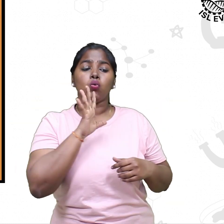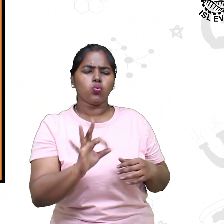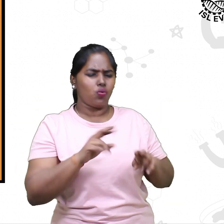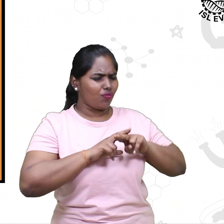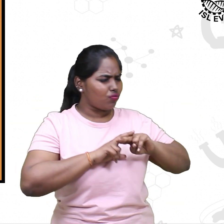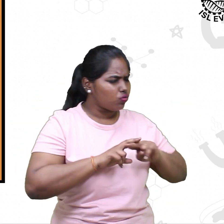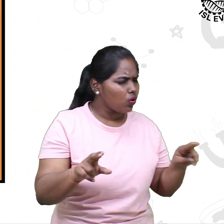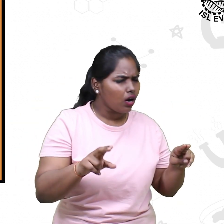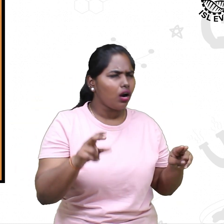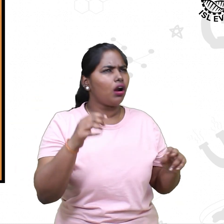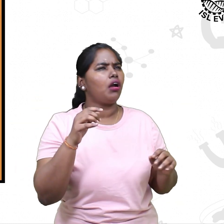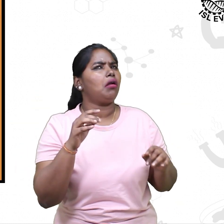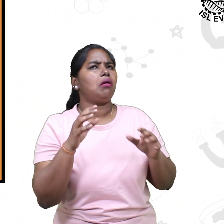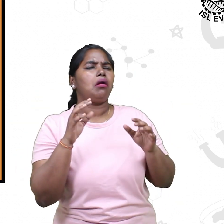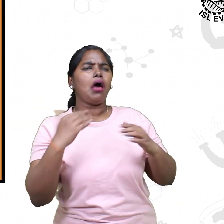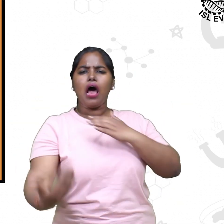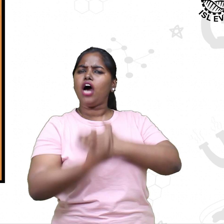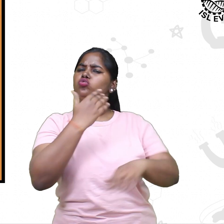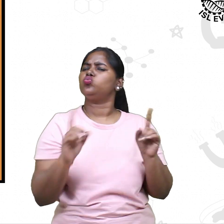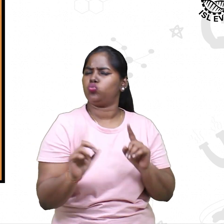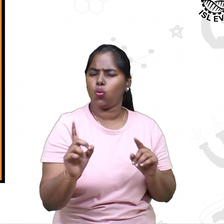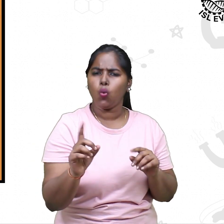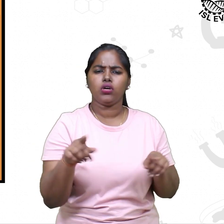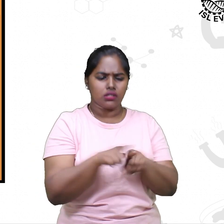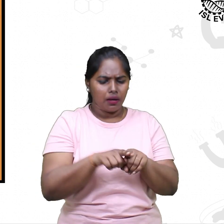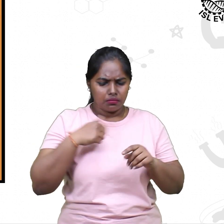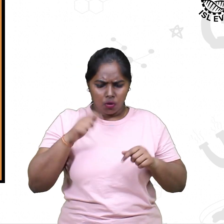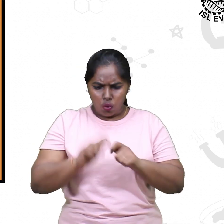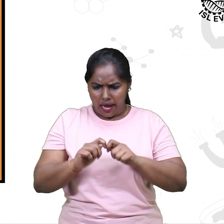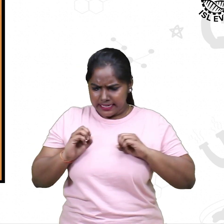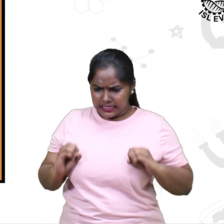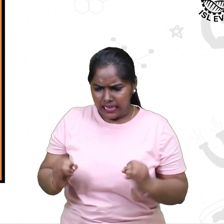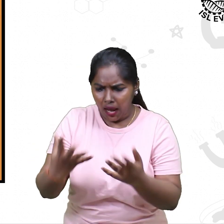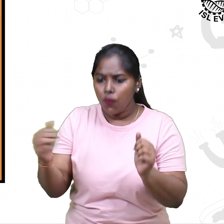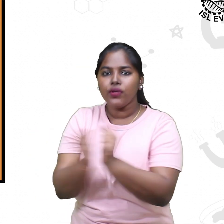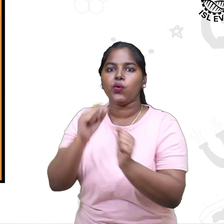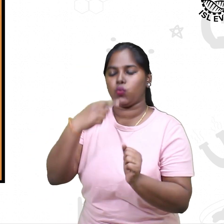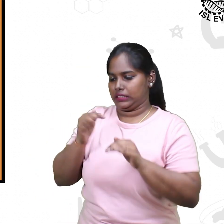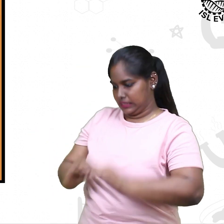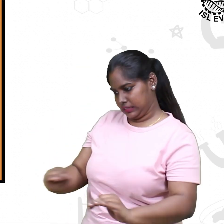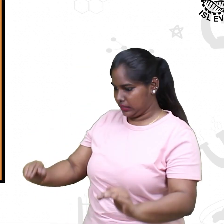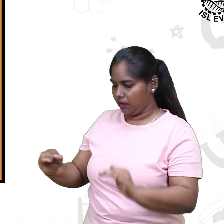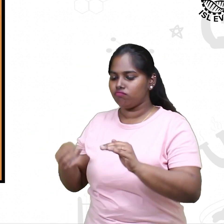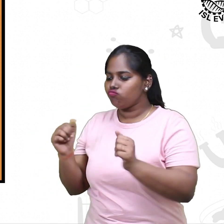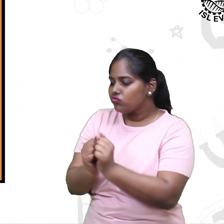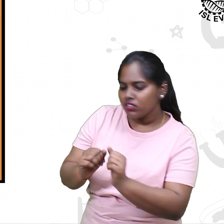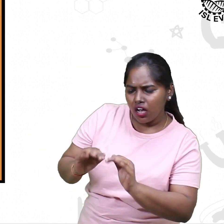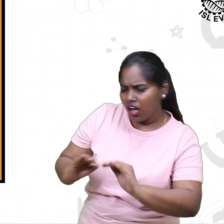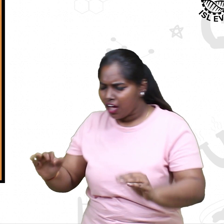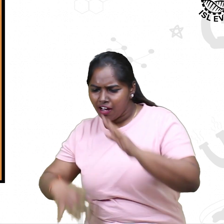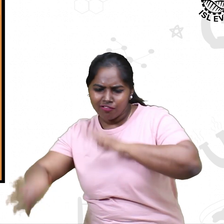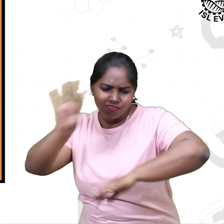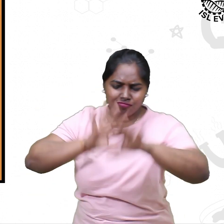completely non-invasive and not at all harmful at all. When I started this work with children, when we were trying to see how children learn to read,